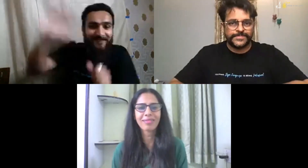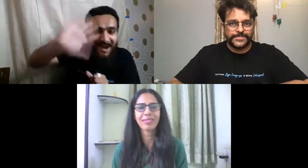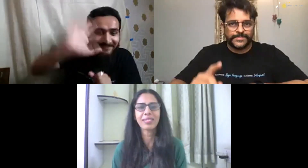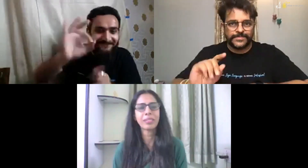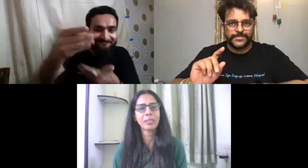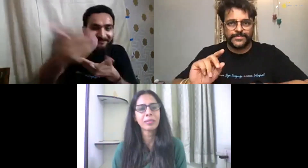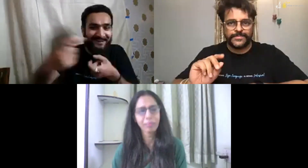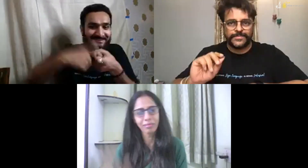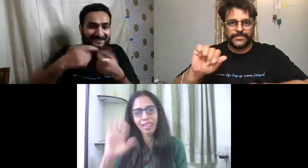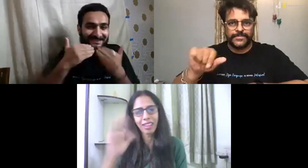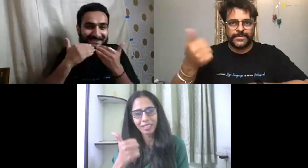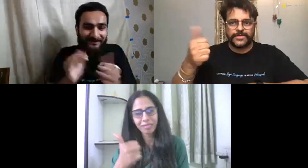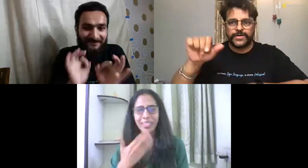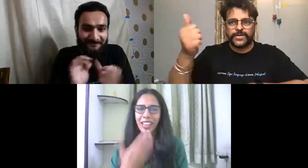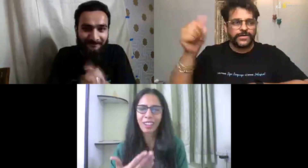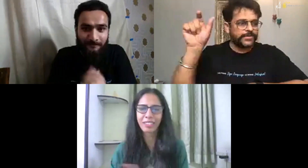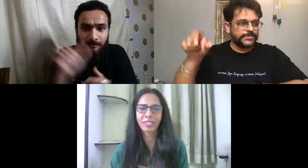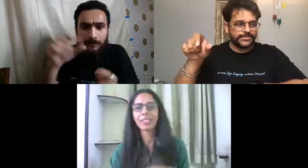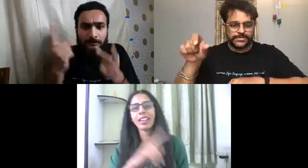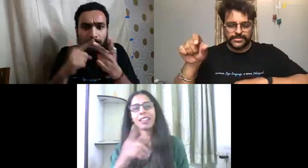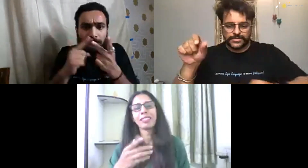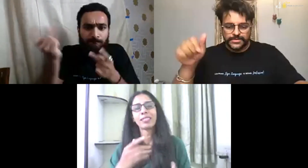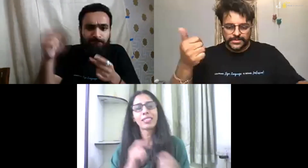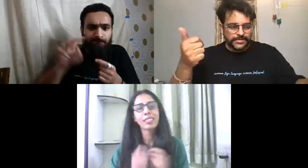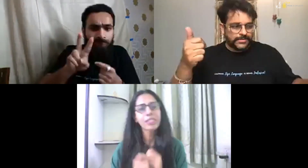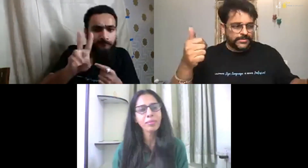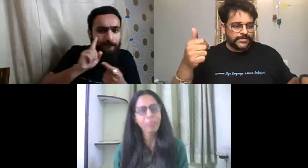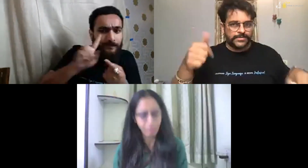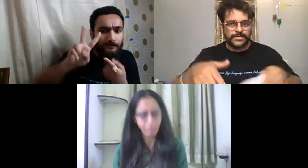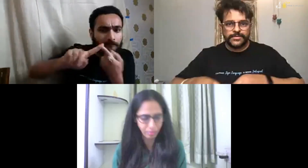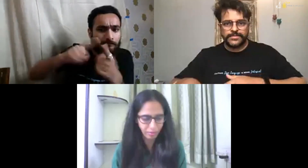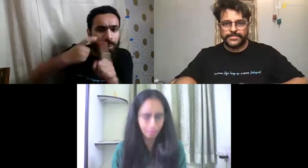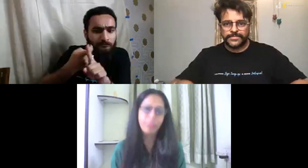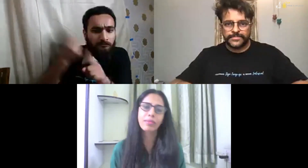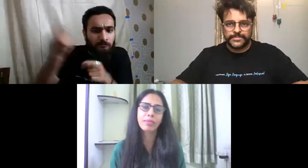Shweta. Hi, Shweta. Welcome. Welcome. Thank you. Hello. Thank you.